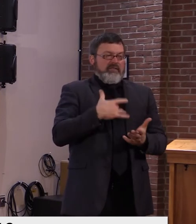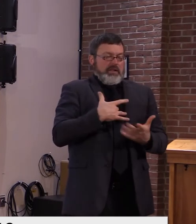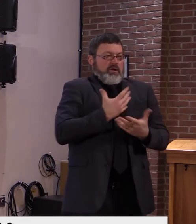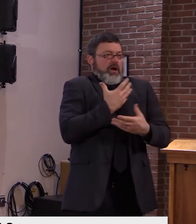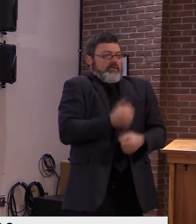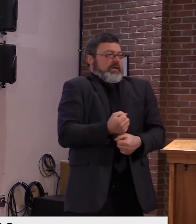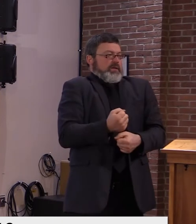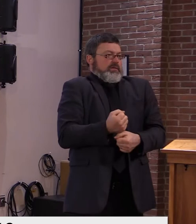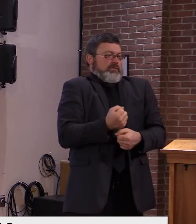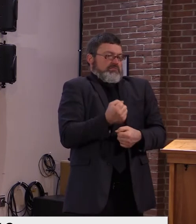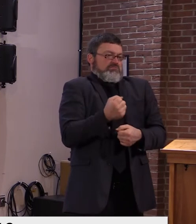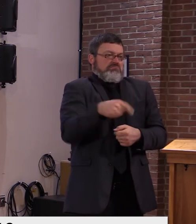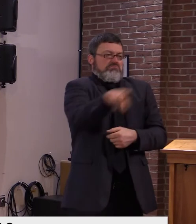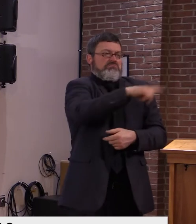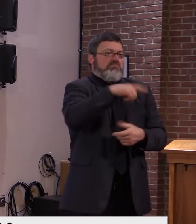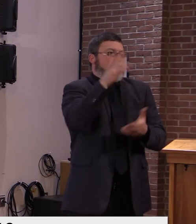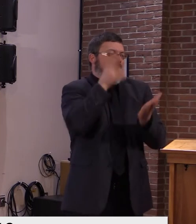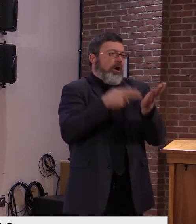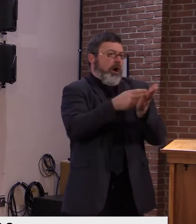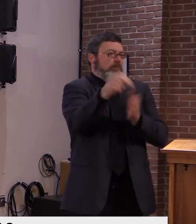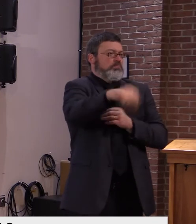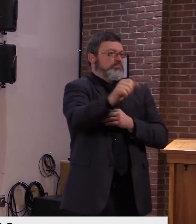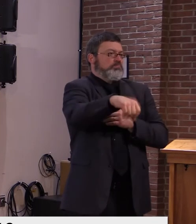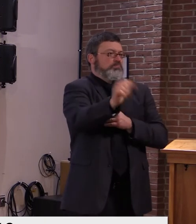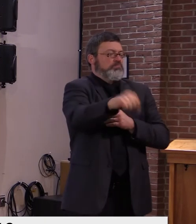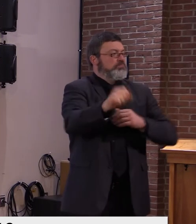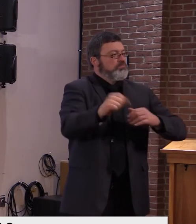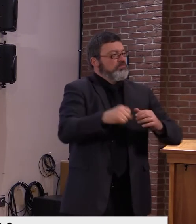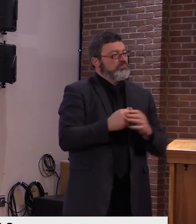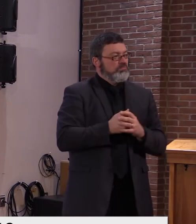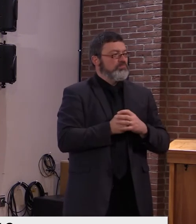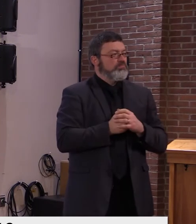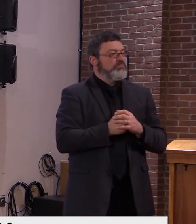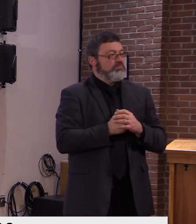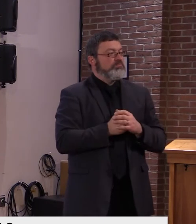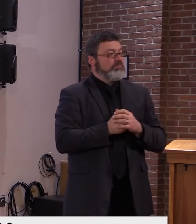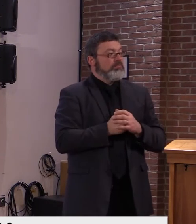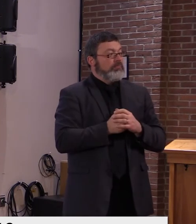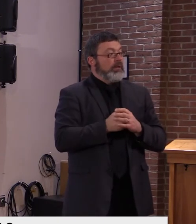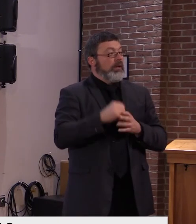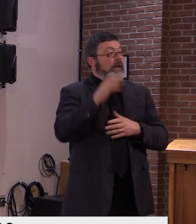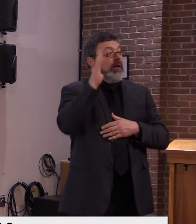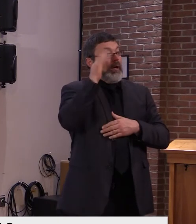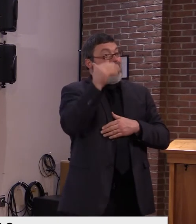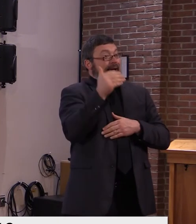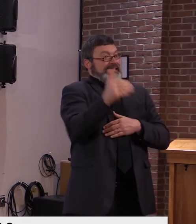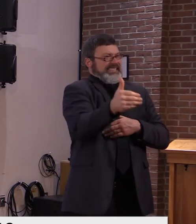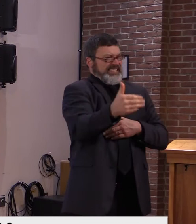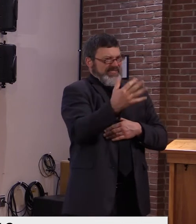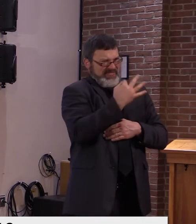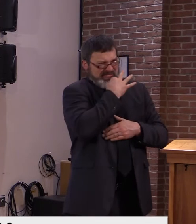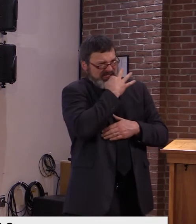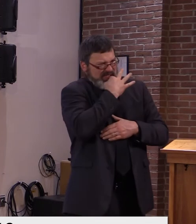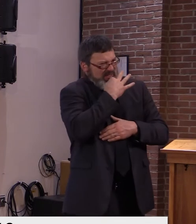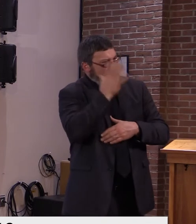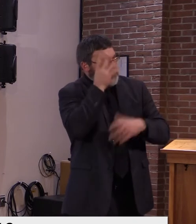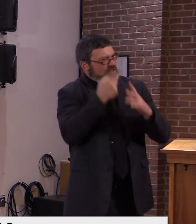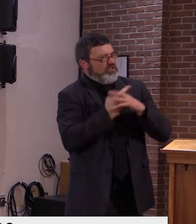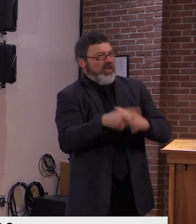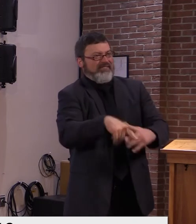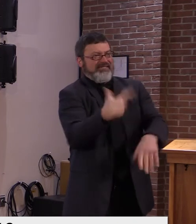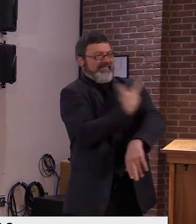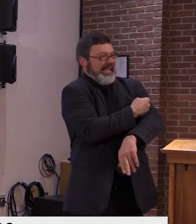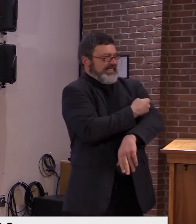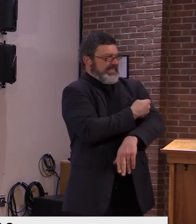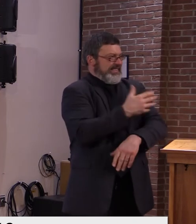comes out, we'll begin to make plans for putting more effort on addressing the educational impact of this emergency on our students. A